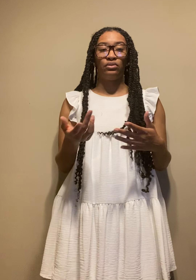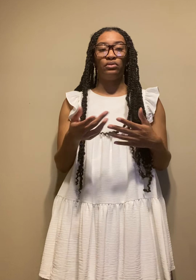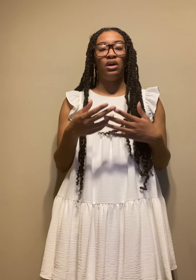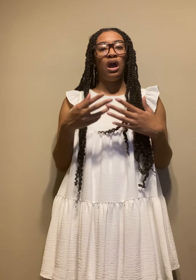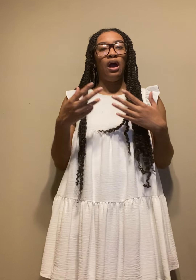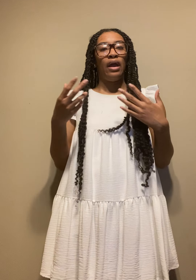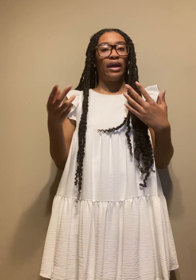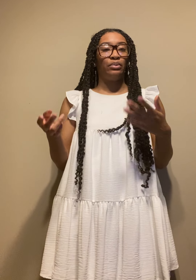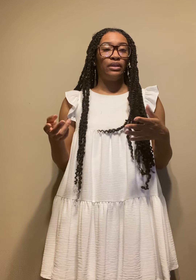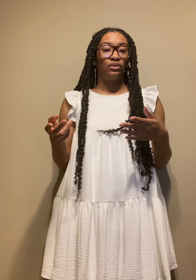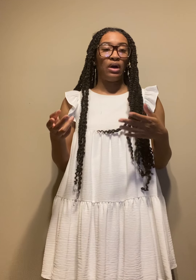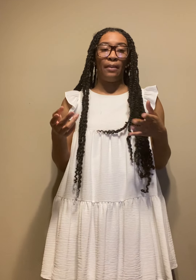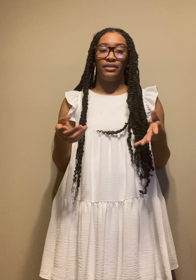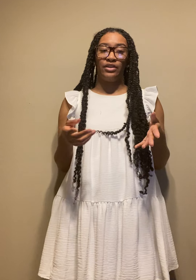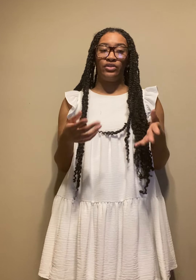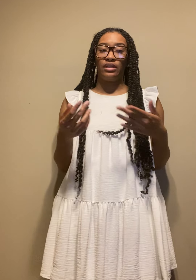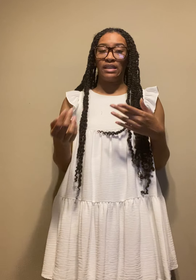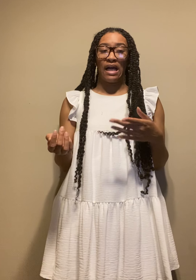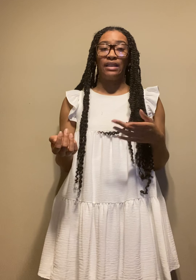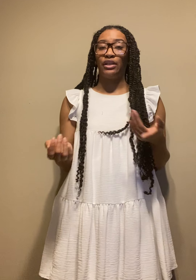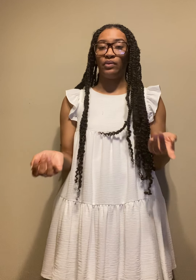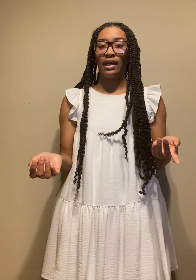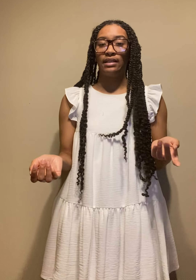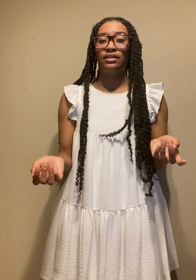radical and political oppositions inside the U.S.